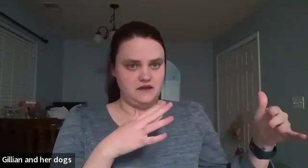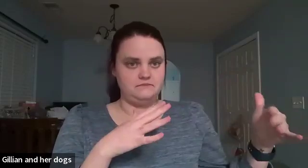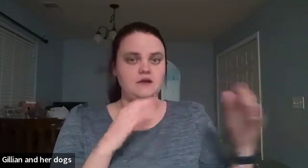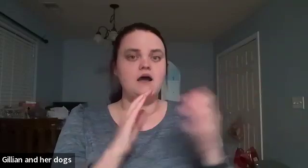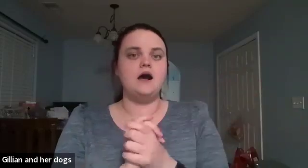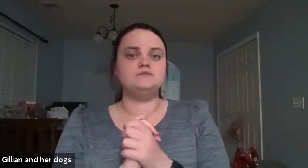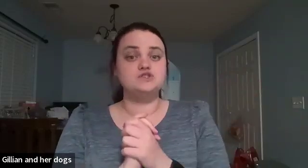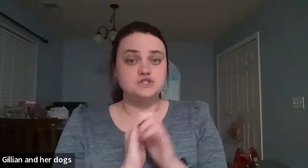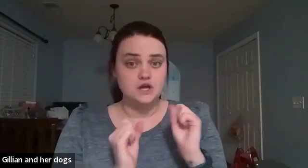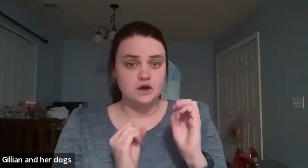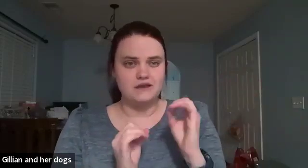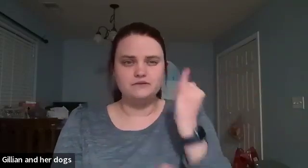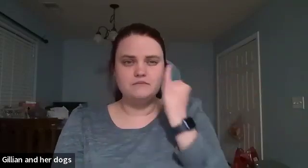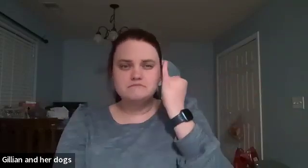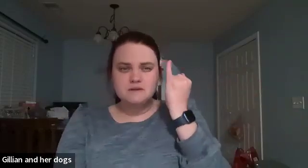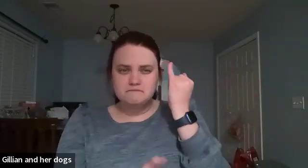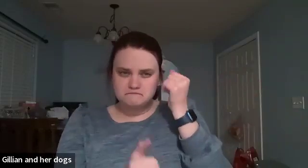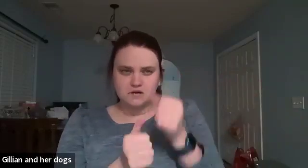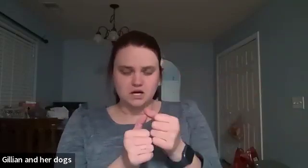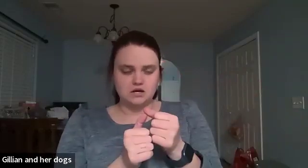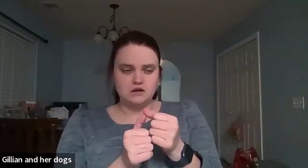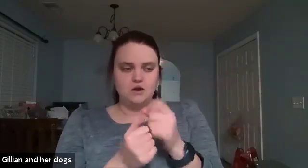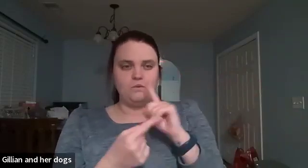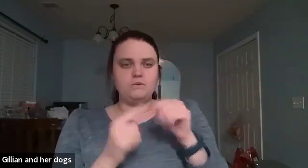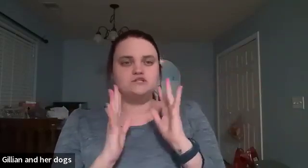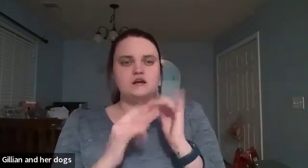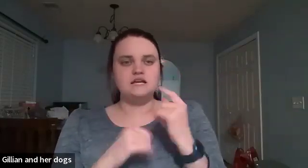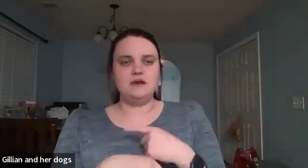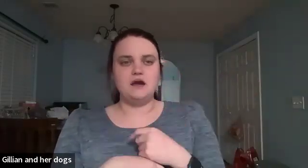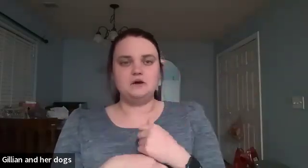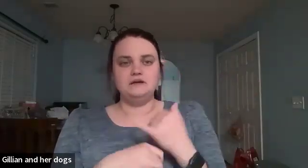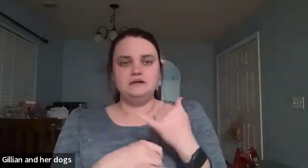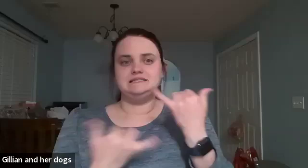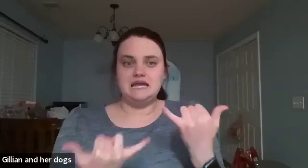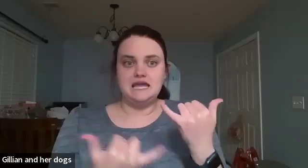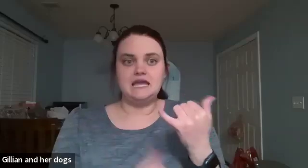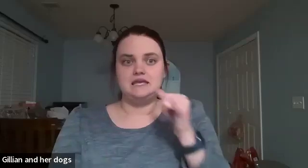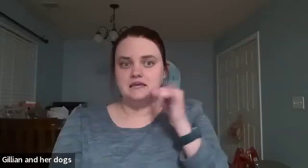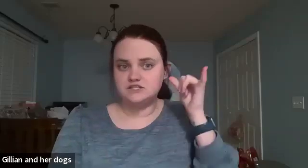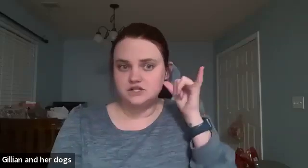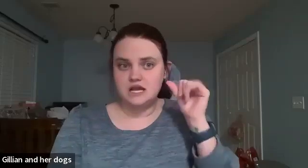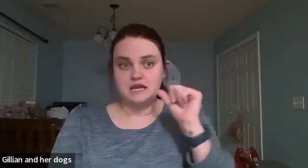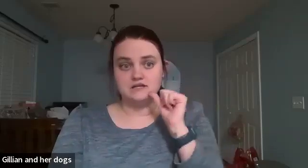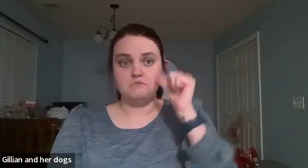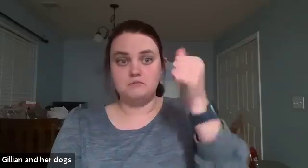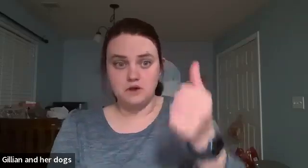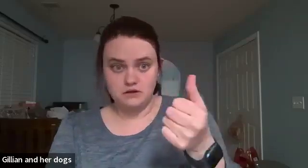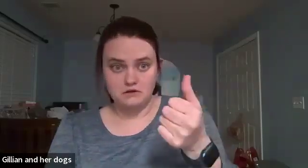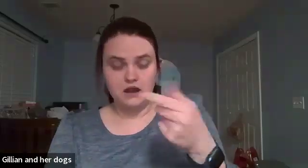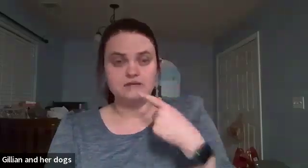that. So if you remember when we were talking about today, yesterday, tomorrow, how I